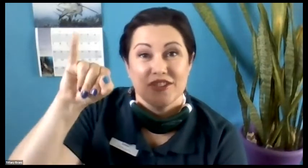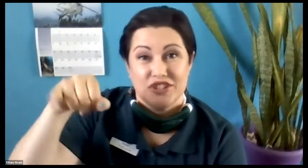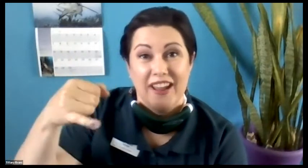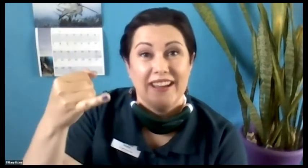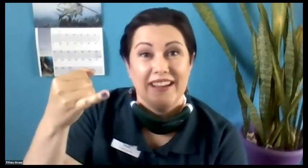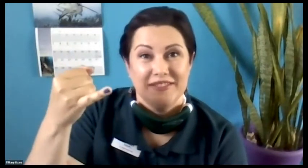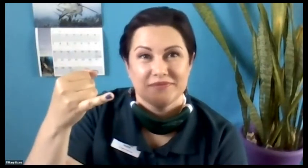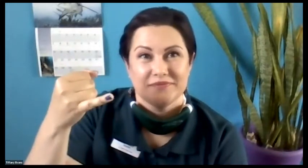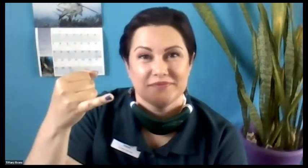J,